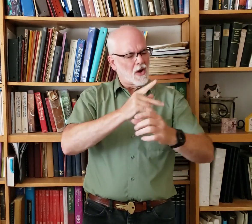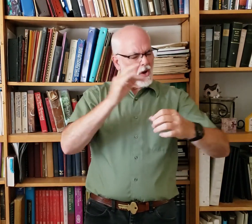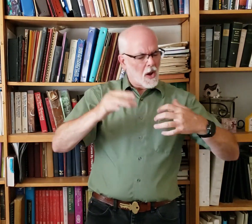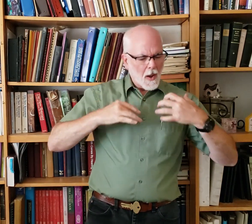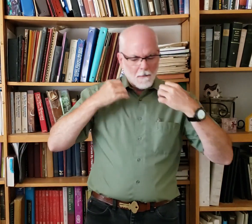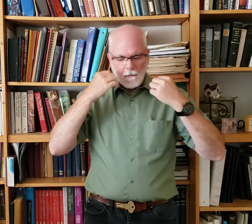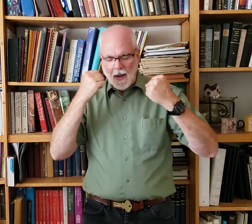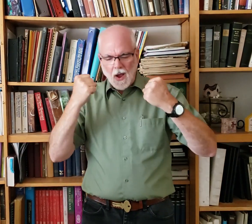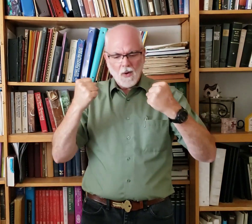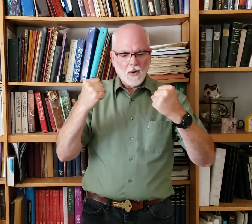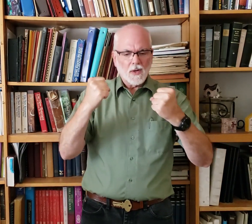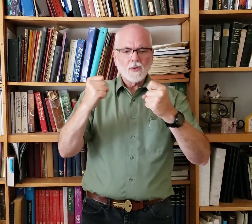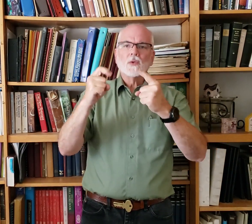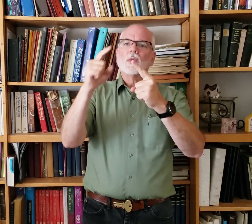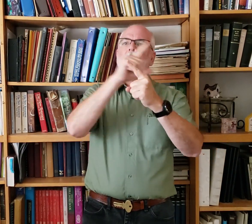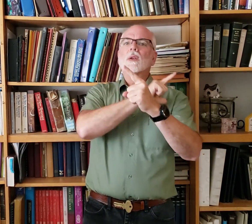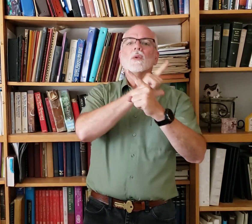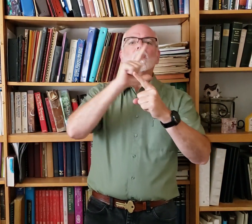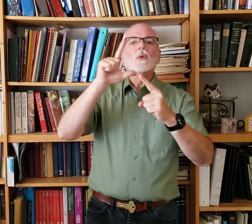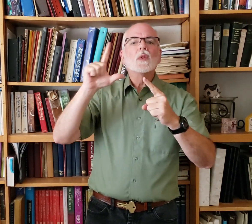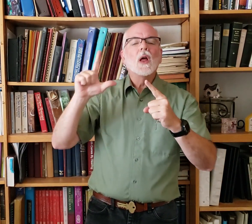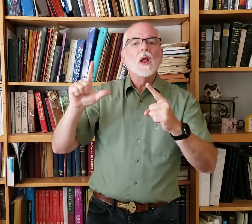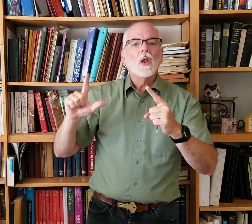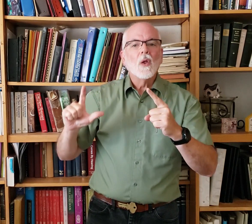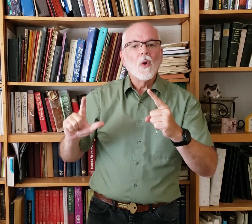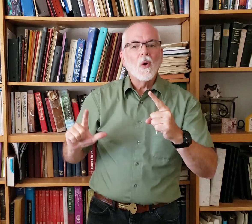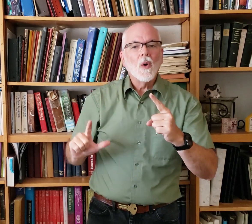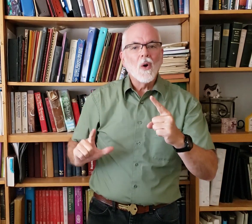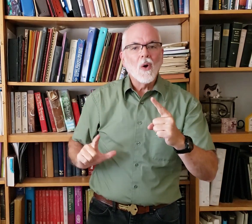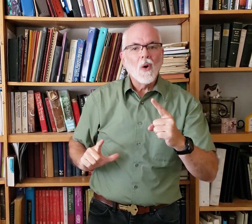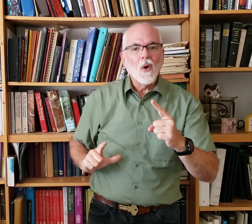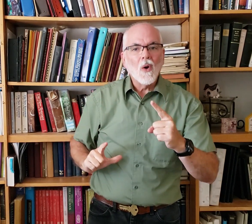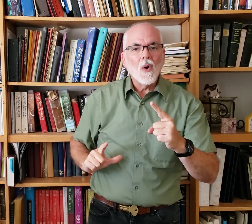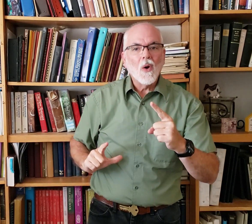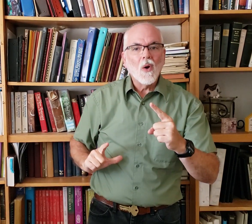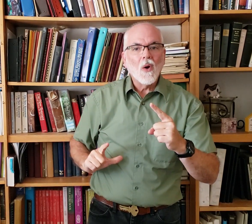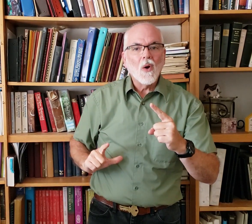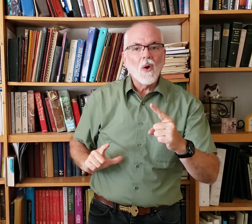honor, power and strength to the Lord.